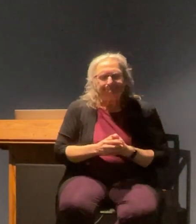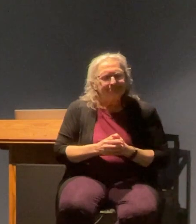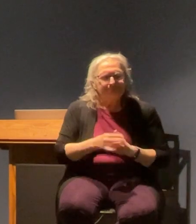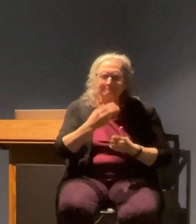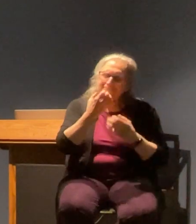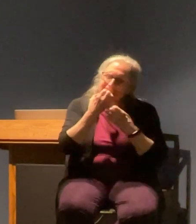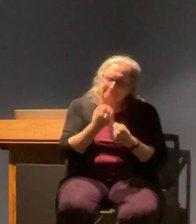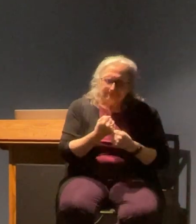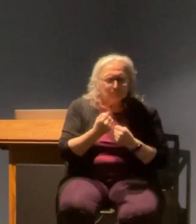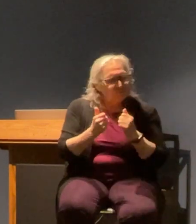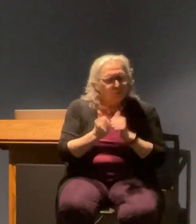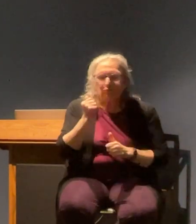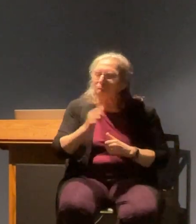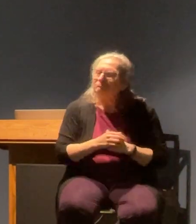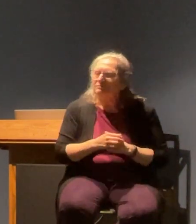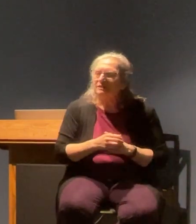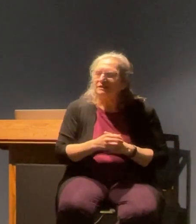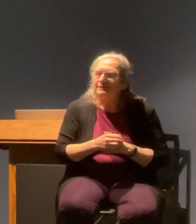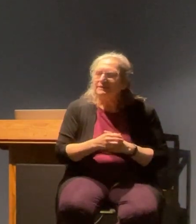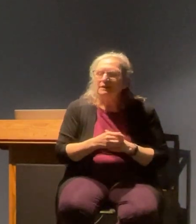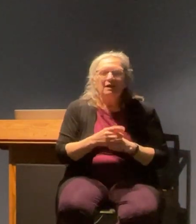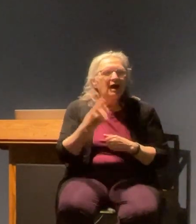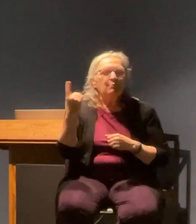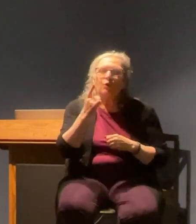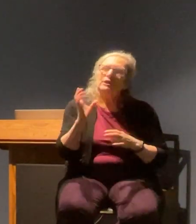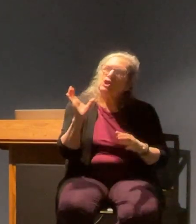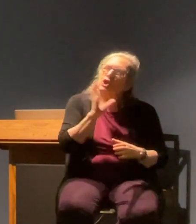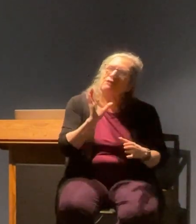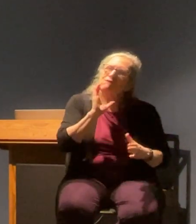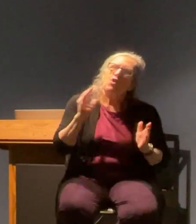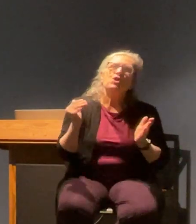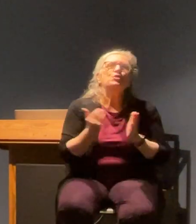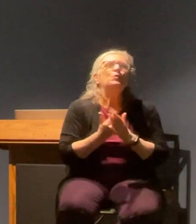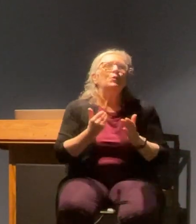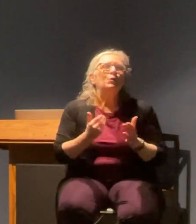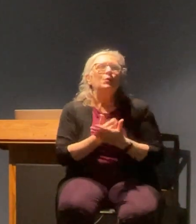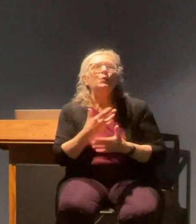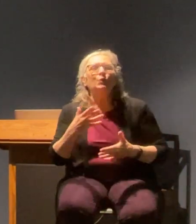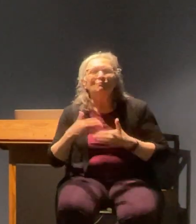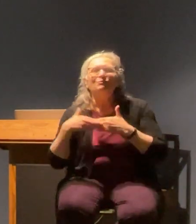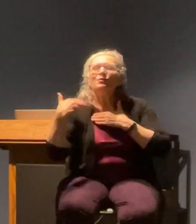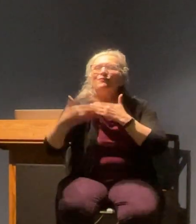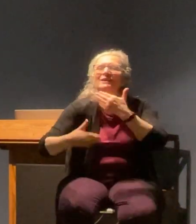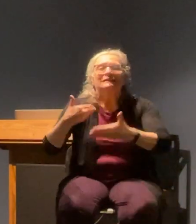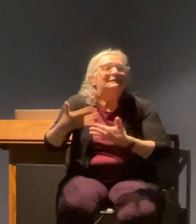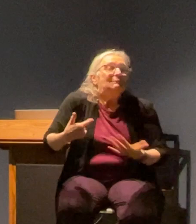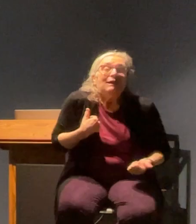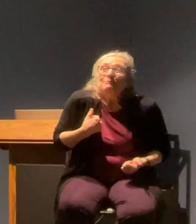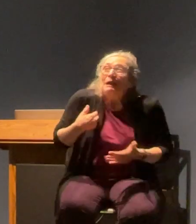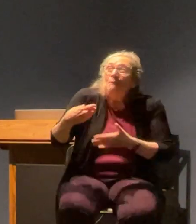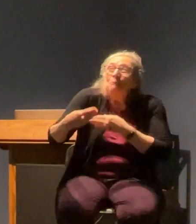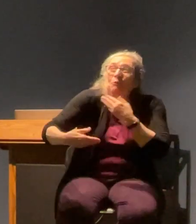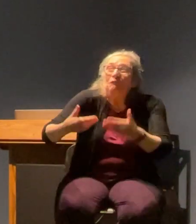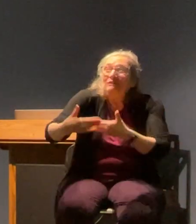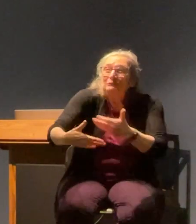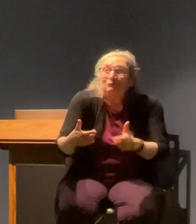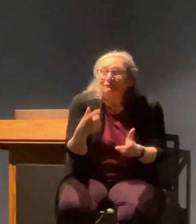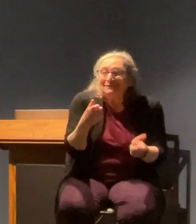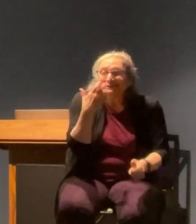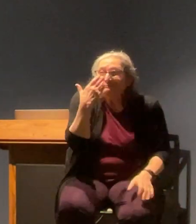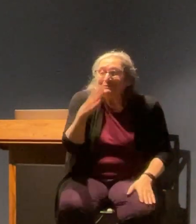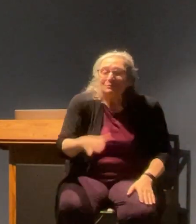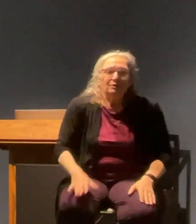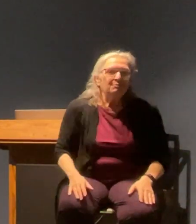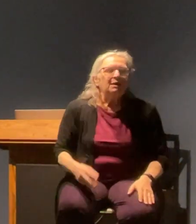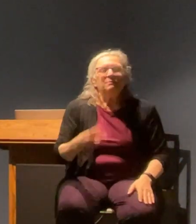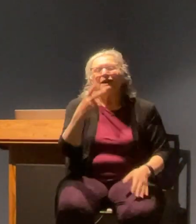resonates. I'm always like looking for new fashion pieces, so maybe I'm moving on too fast. But I always look at my